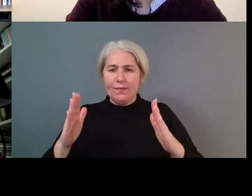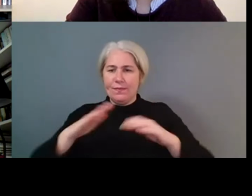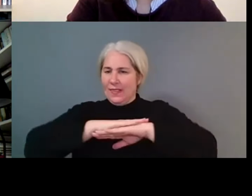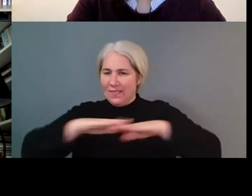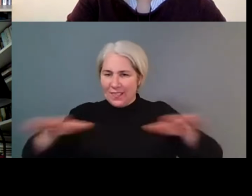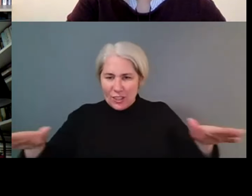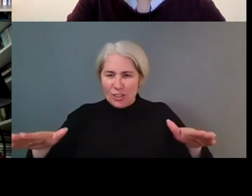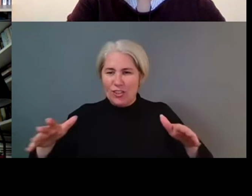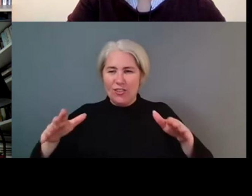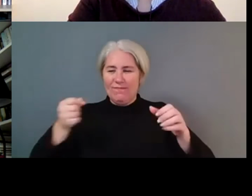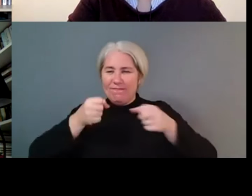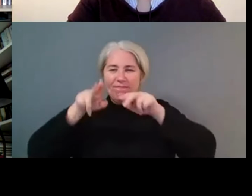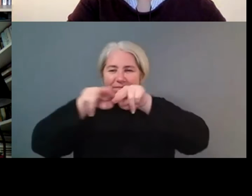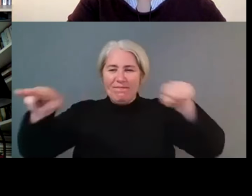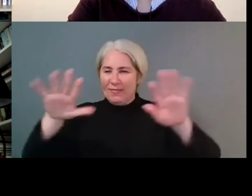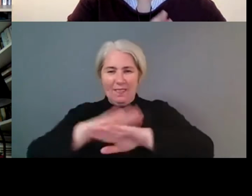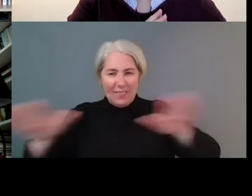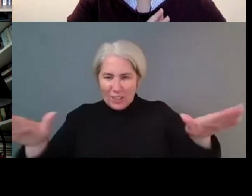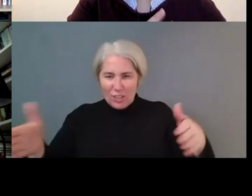inhuman and degrading treatment,